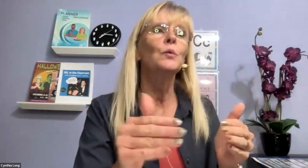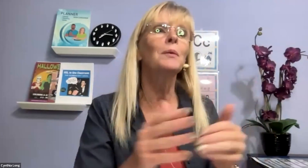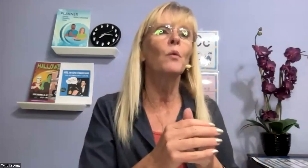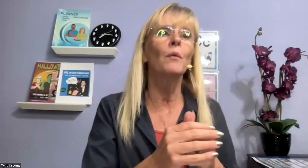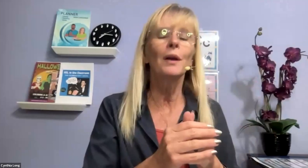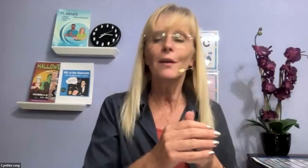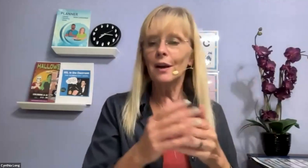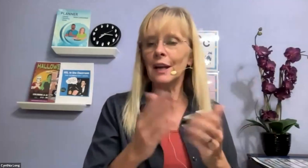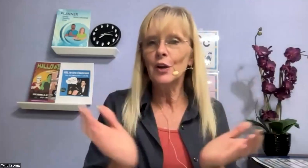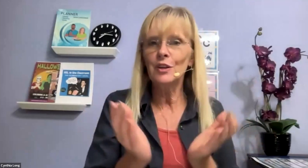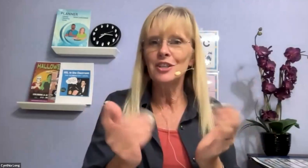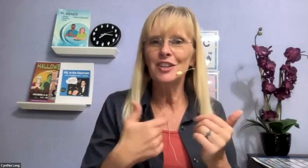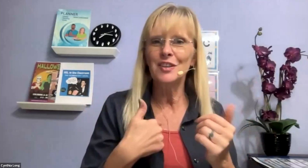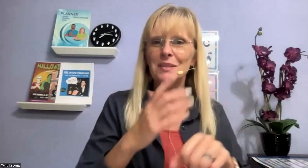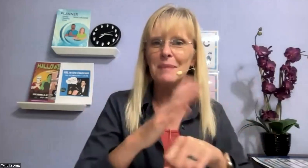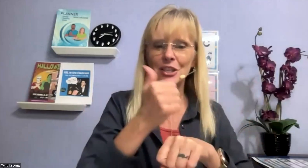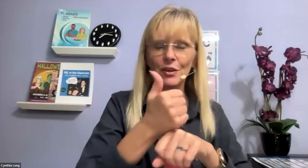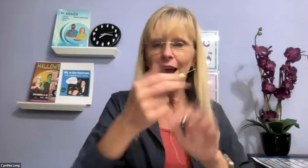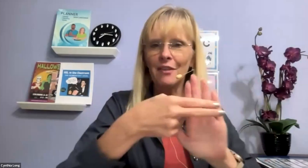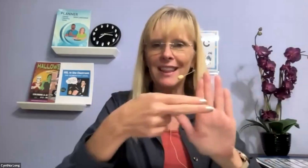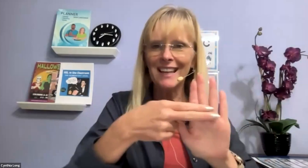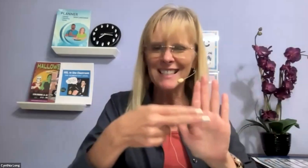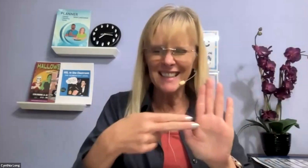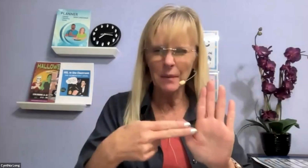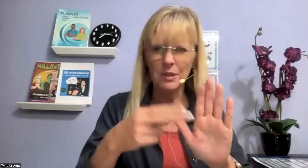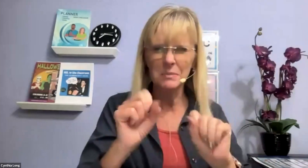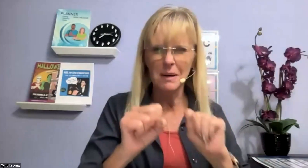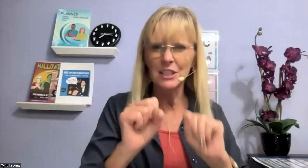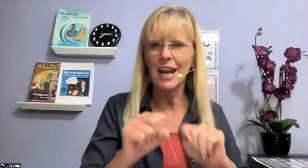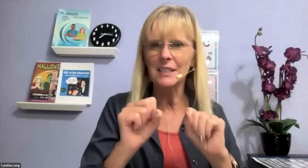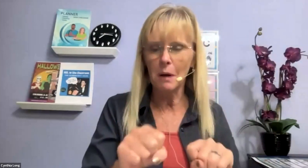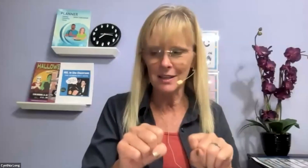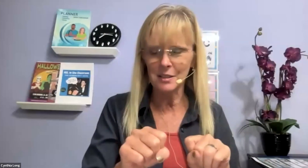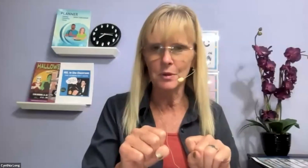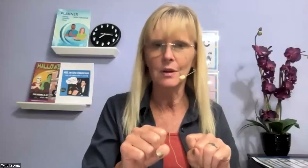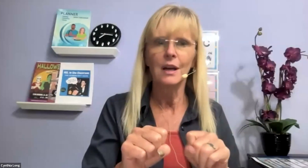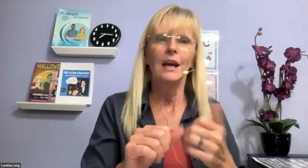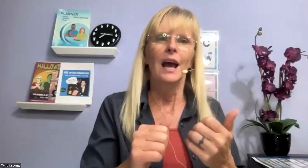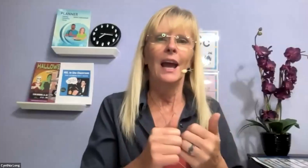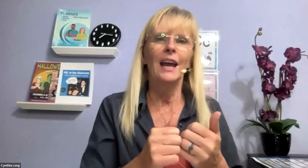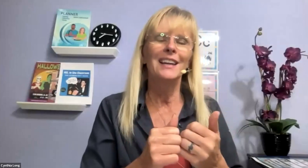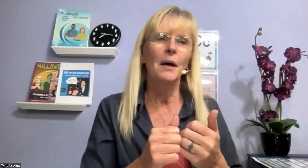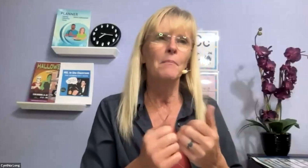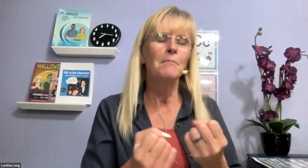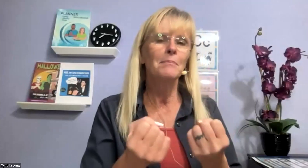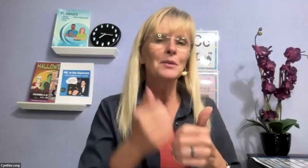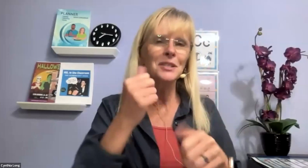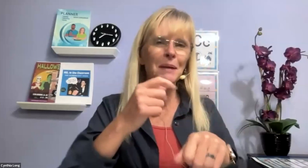room, what we are encouraging you to do is make sure everything is labeled as much as possible. And most